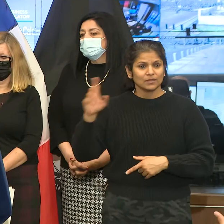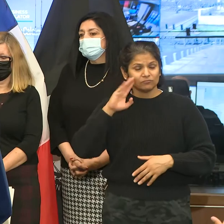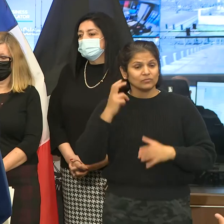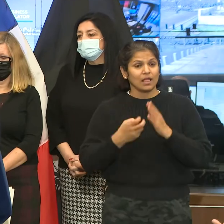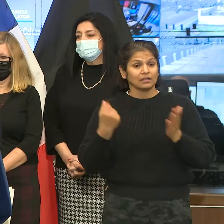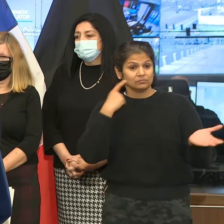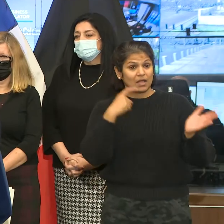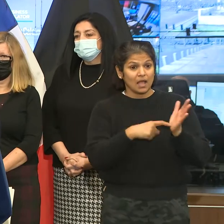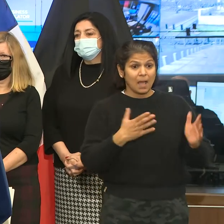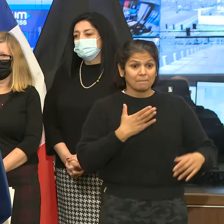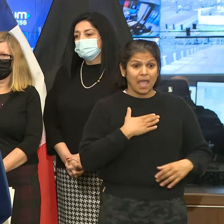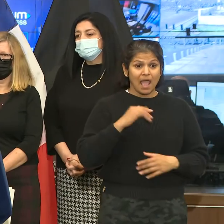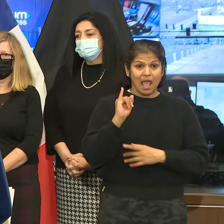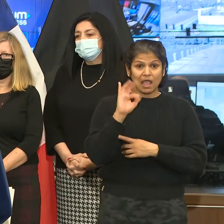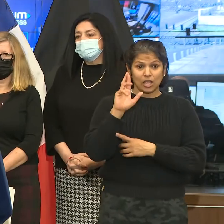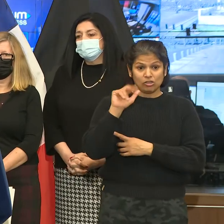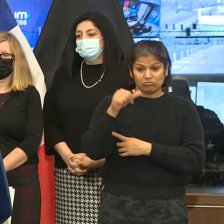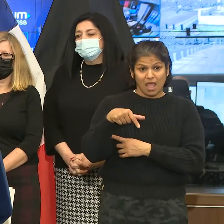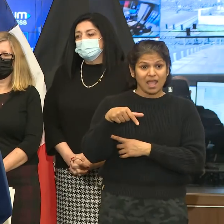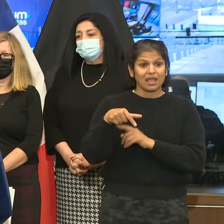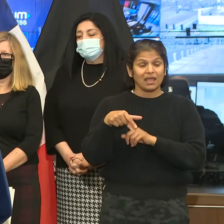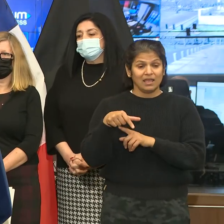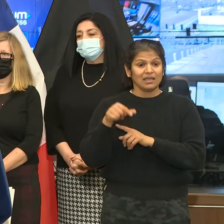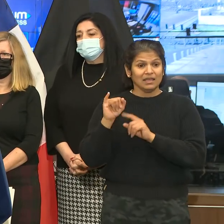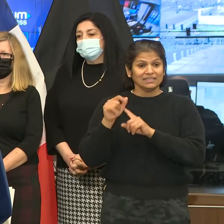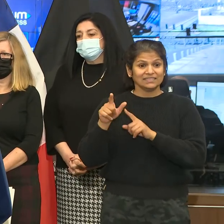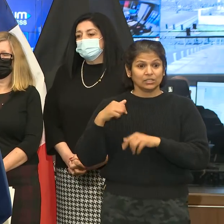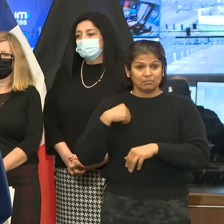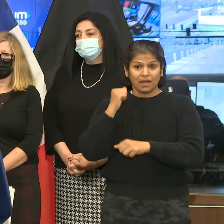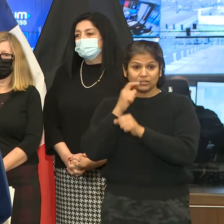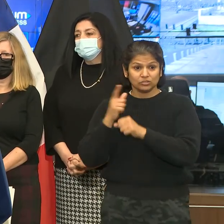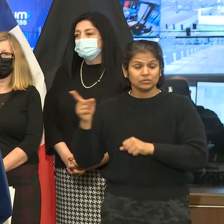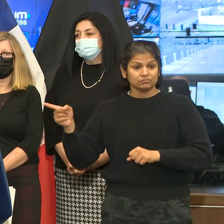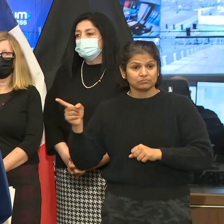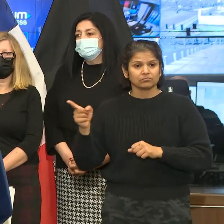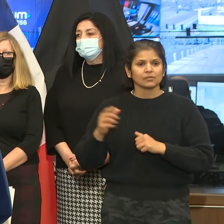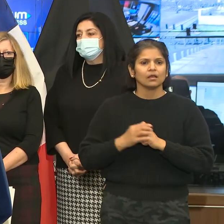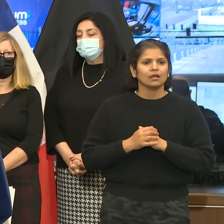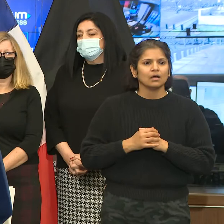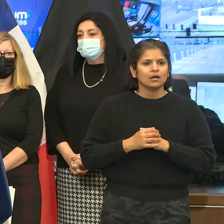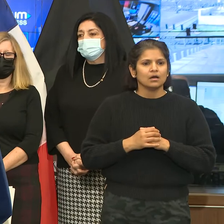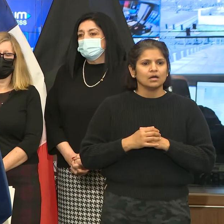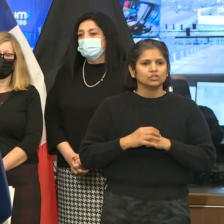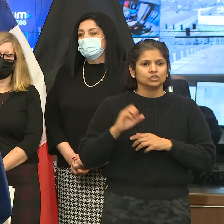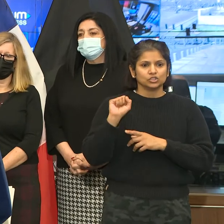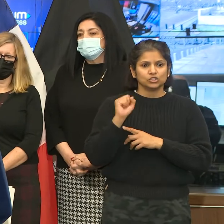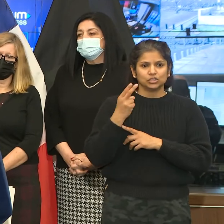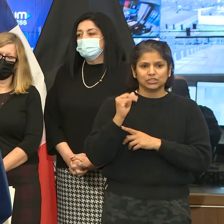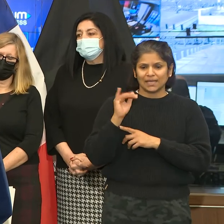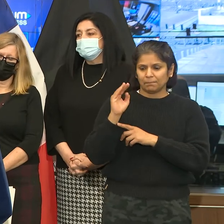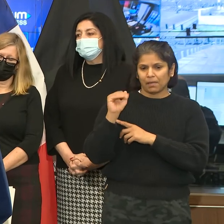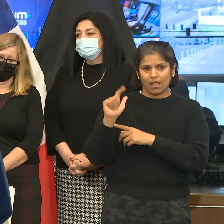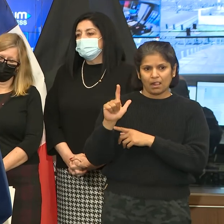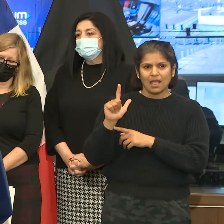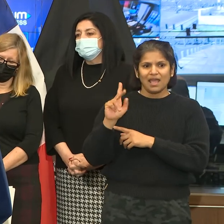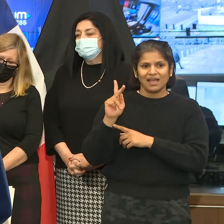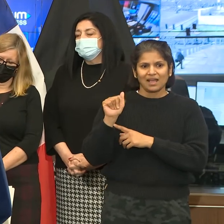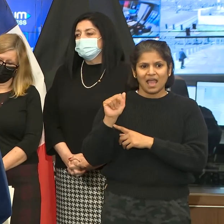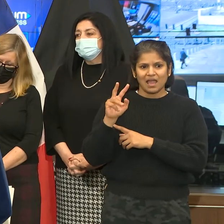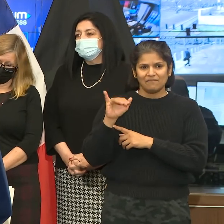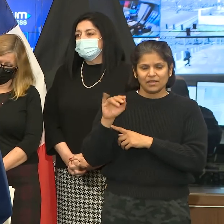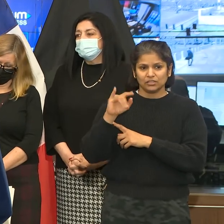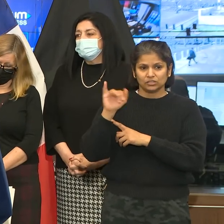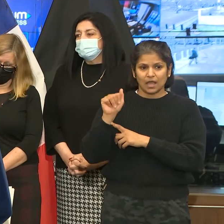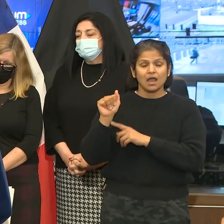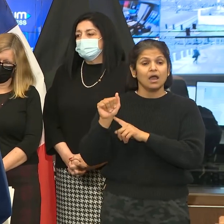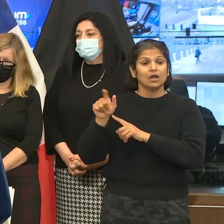Iraqi sisters, one of whom is here with us today, NYPD officers Abir and Shema Al-Kafaji. Their father was my translator in